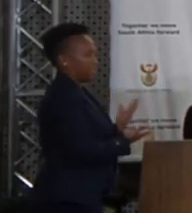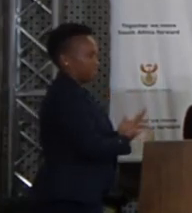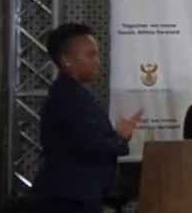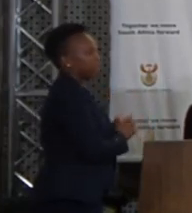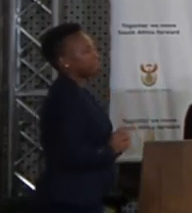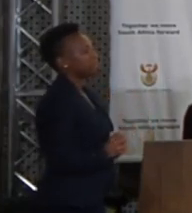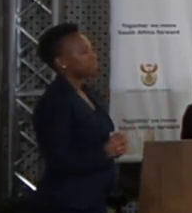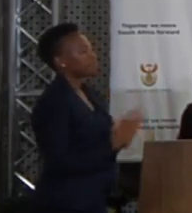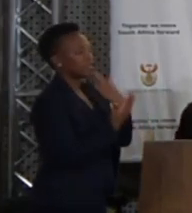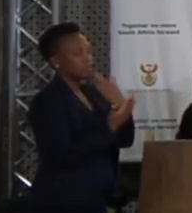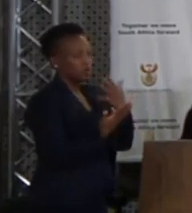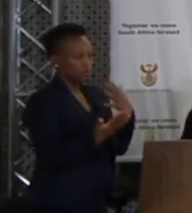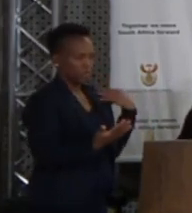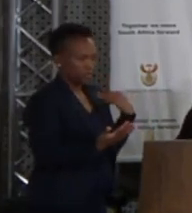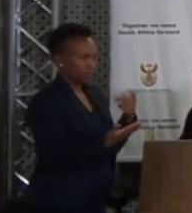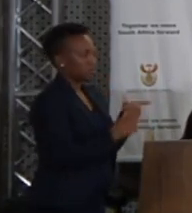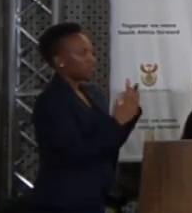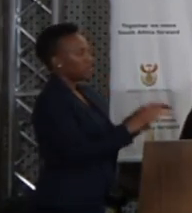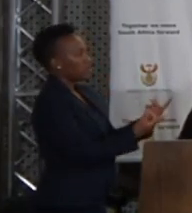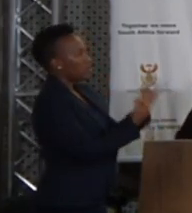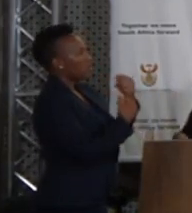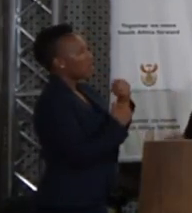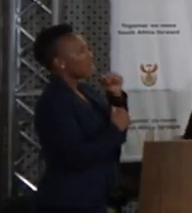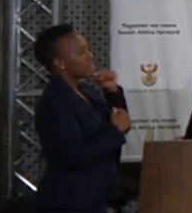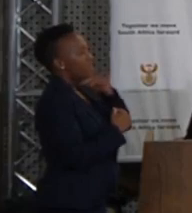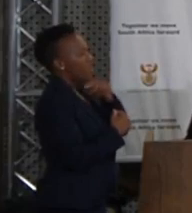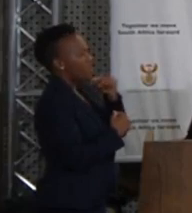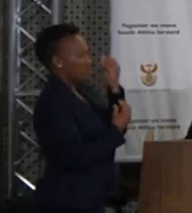promise. Thank you, Minister. There was a question on fake news.